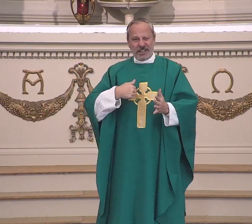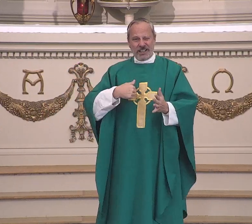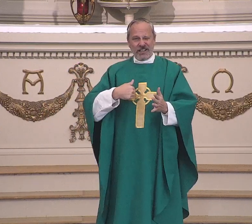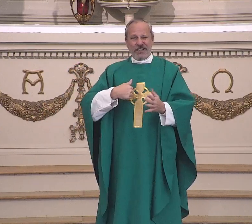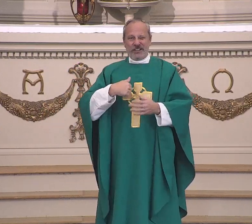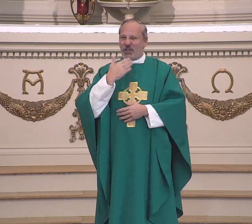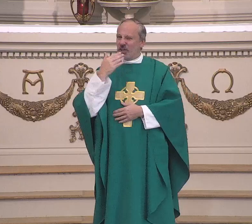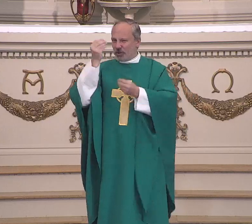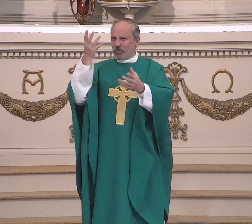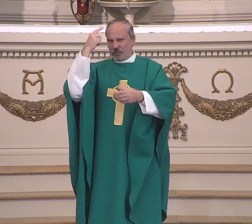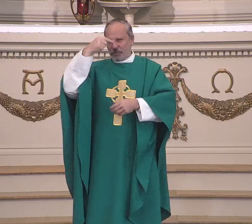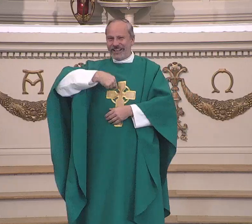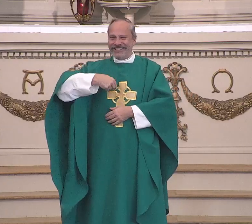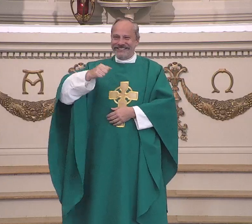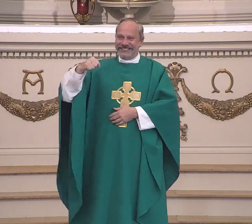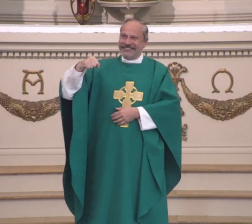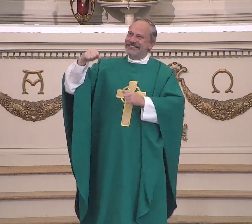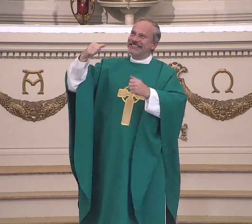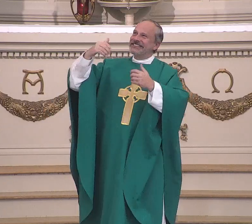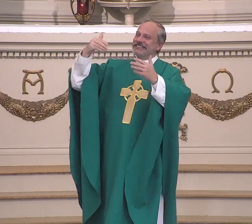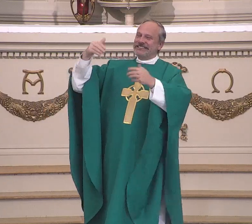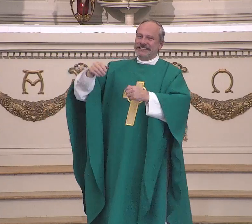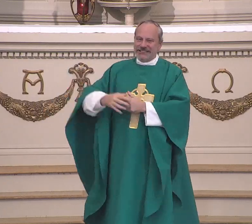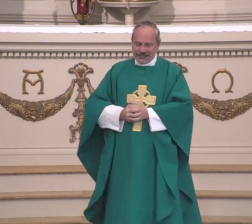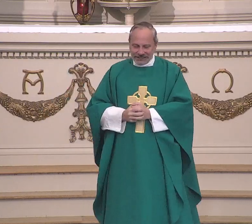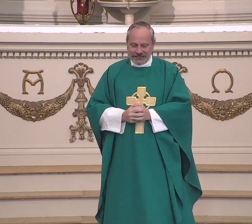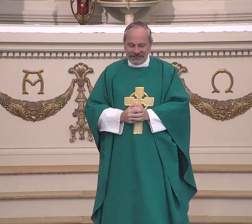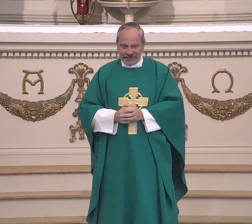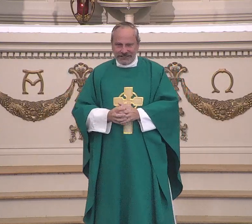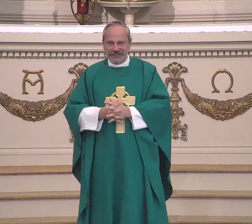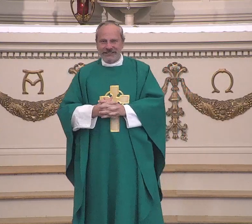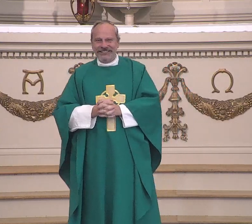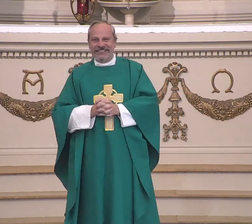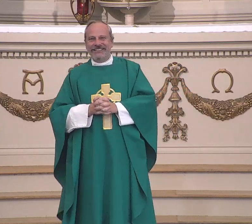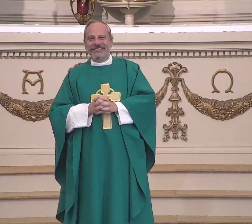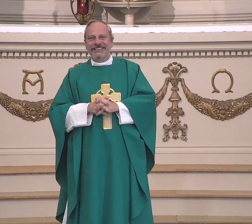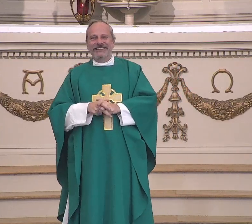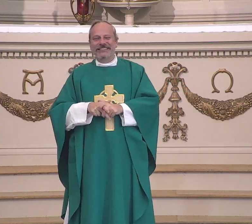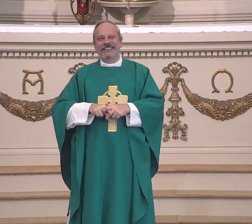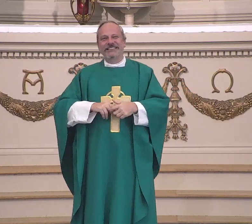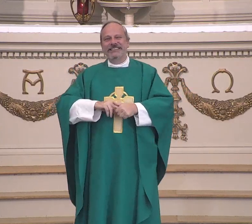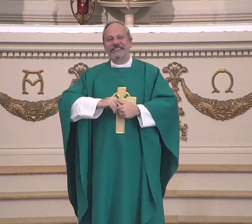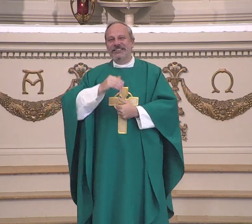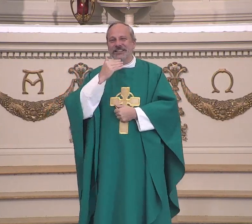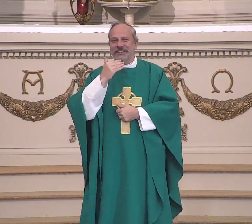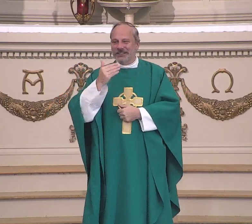being found. And speaking personally, I know that I'm an awful sinner.